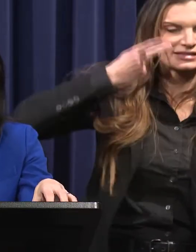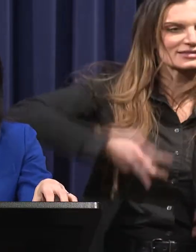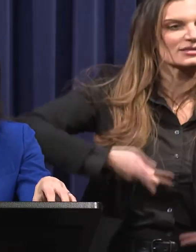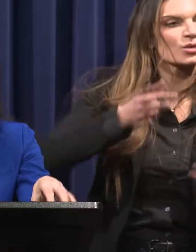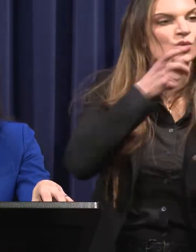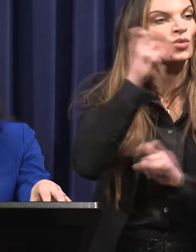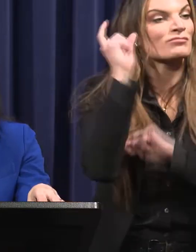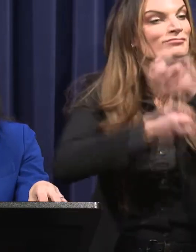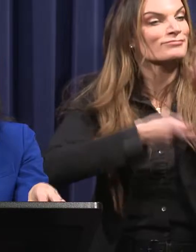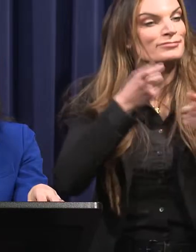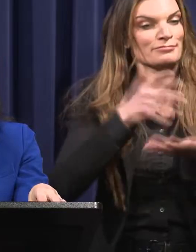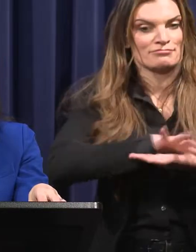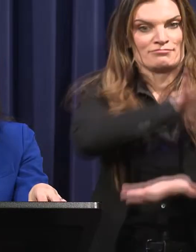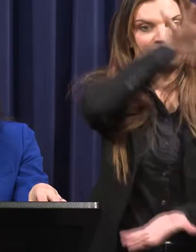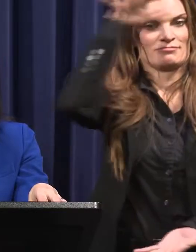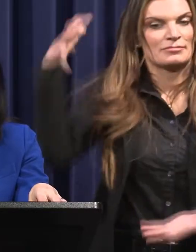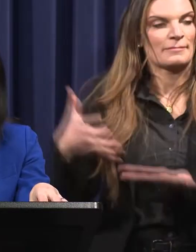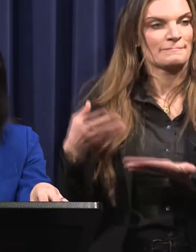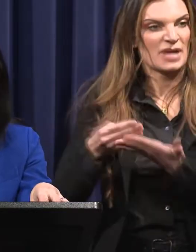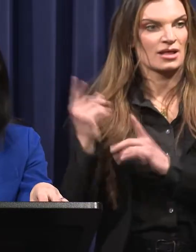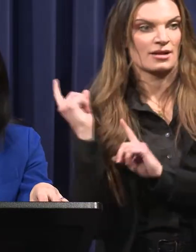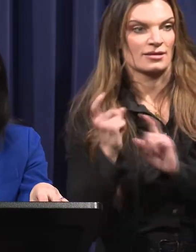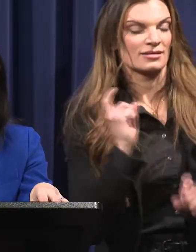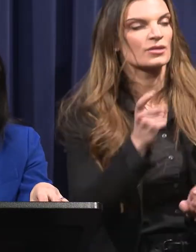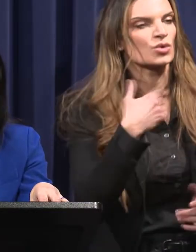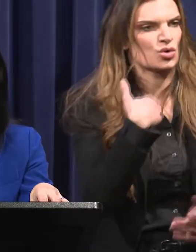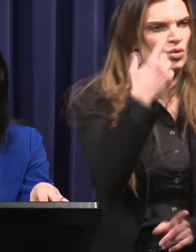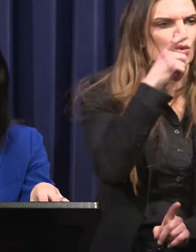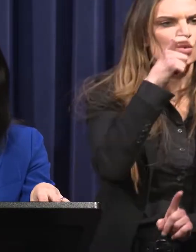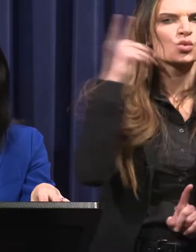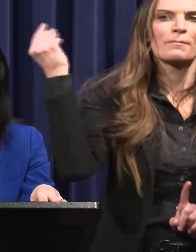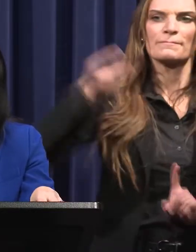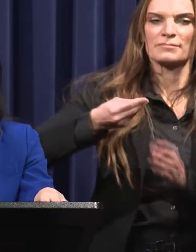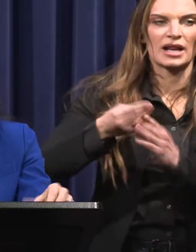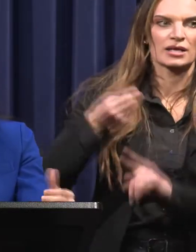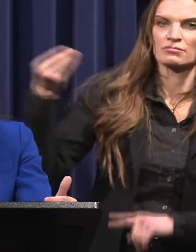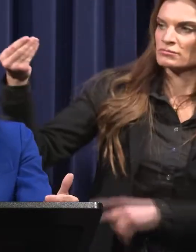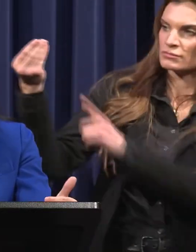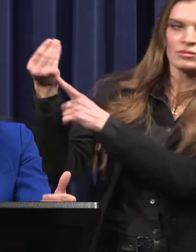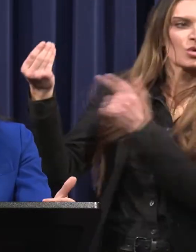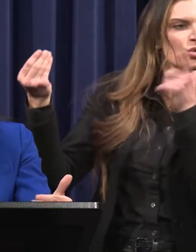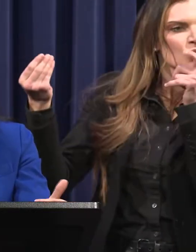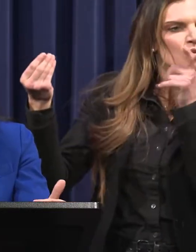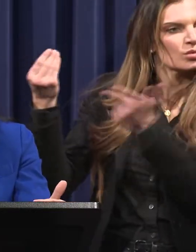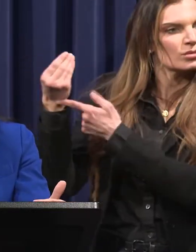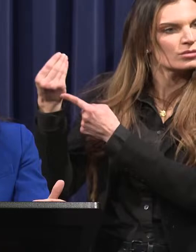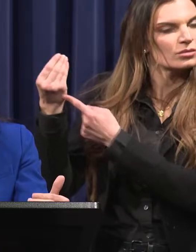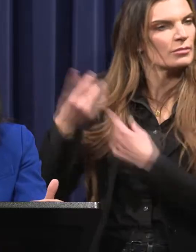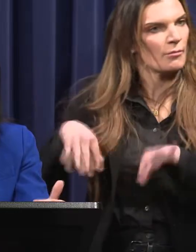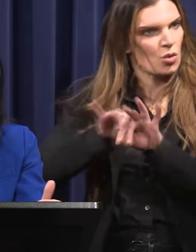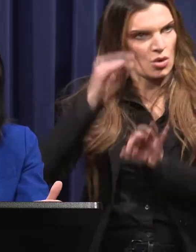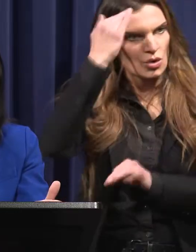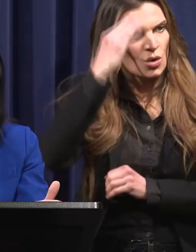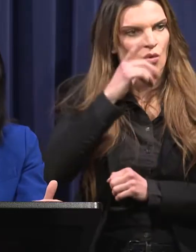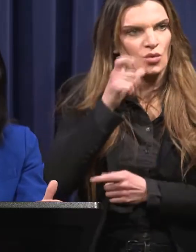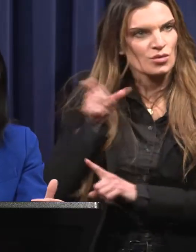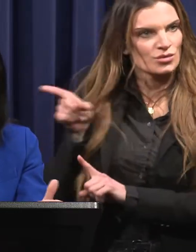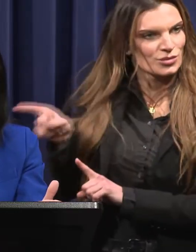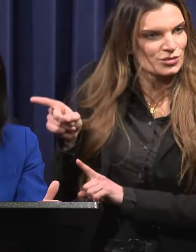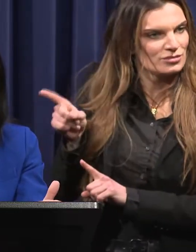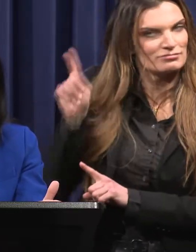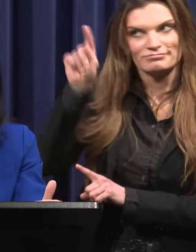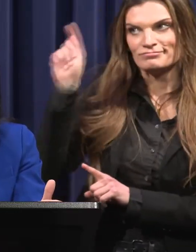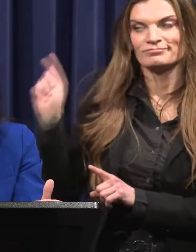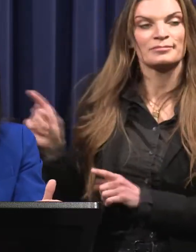are providing these massive amounts of funds, that we all know who they are for everyone. And that in terms of how the money is spent, we all know how